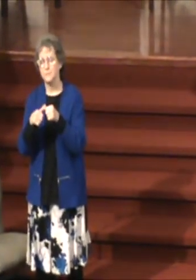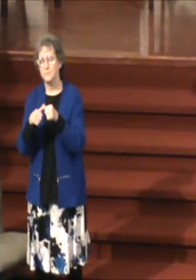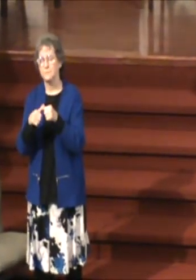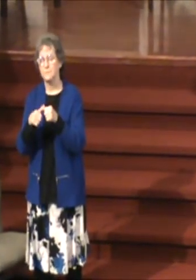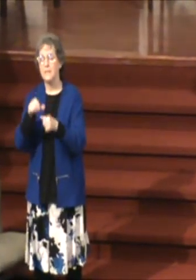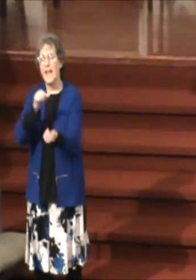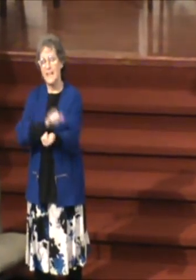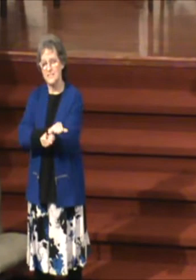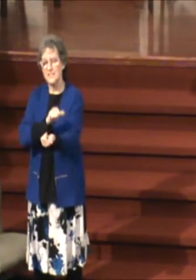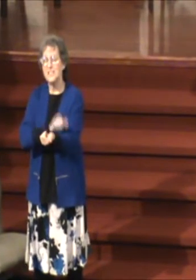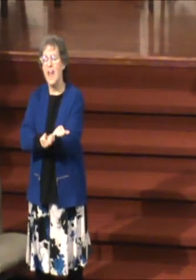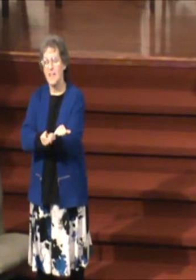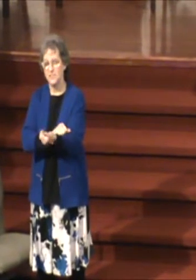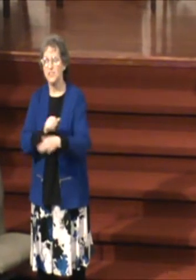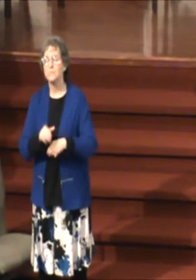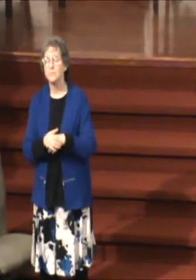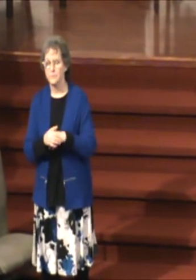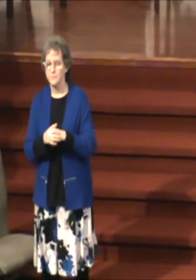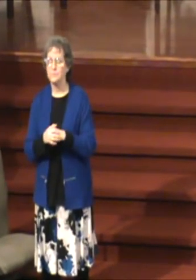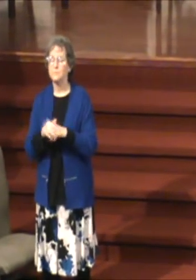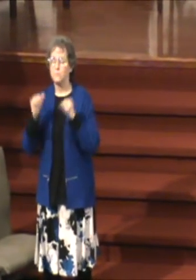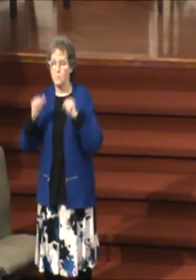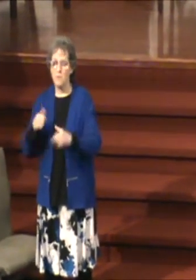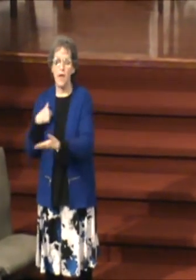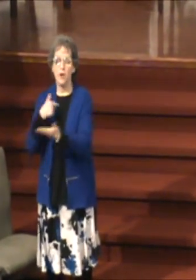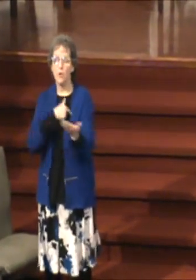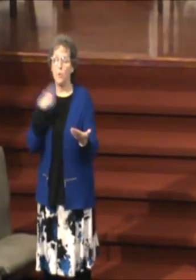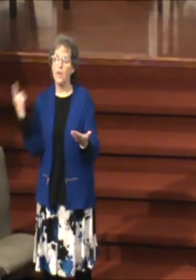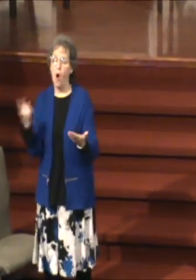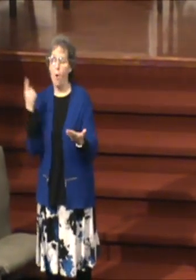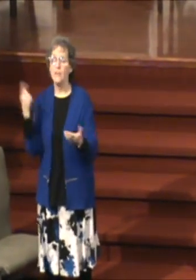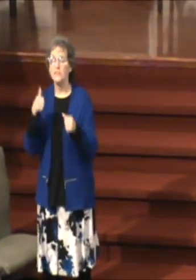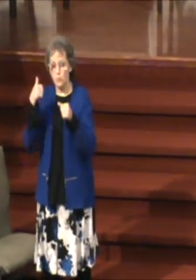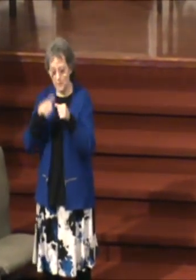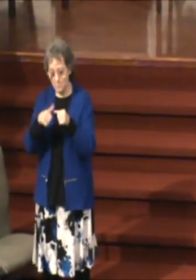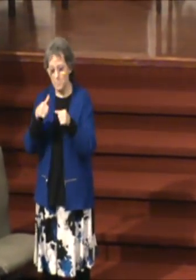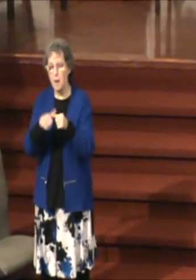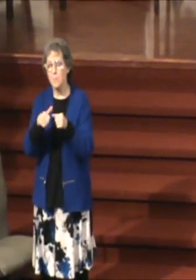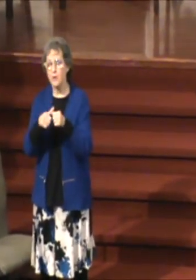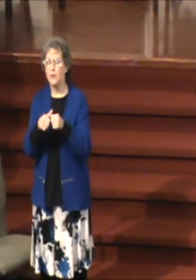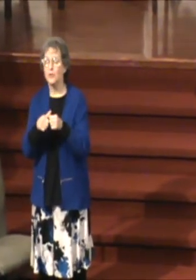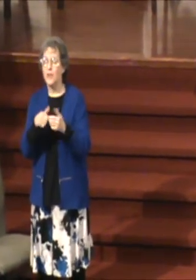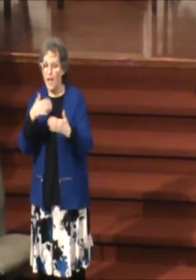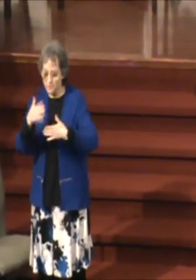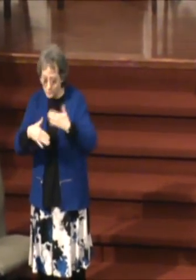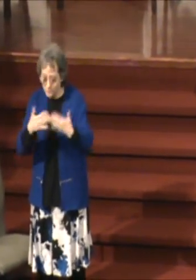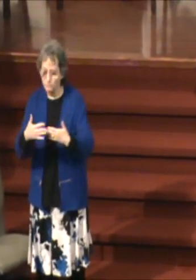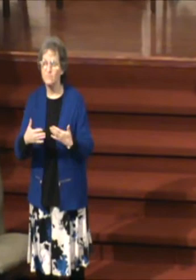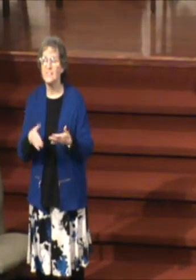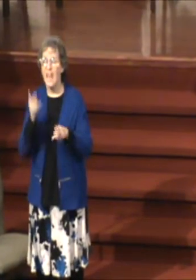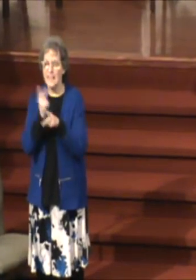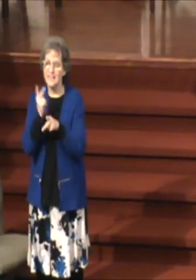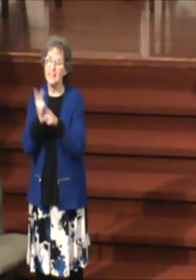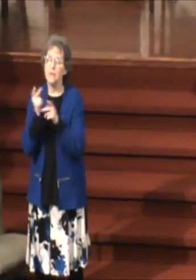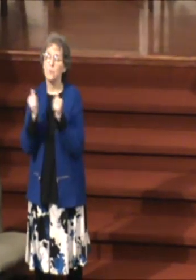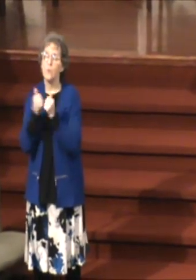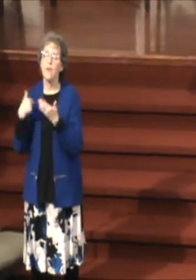Antionette. And may we always remember her and carry on with us her legacy. In Jesus'